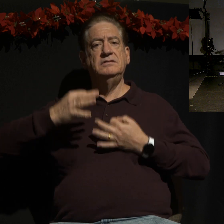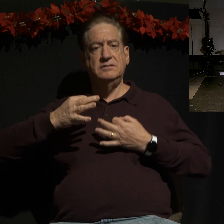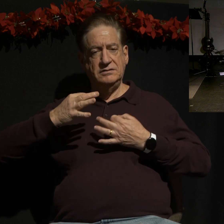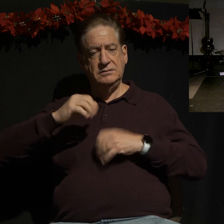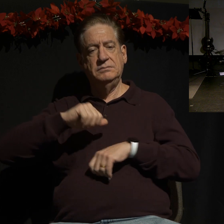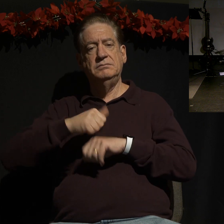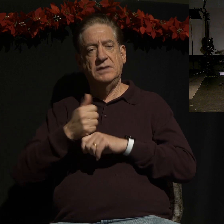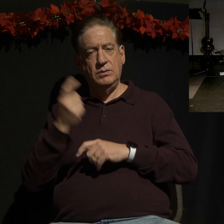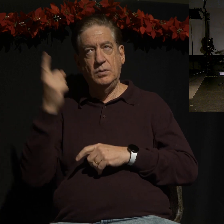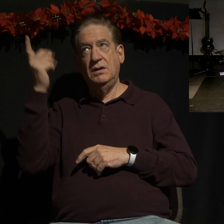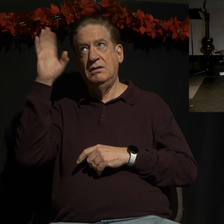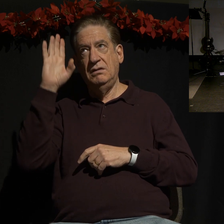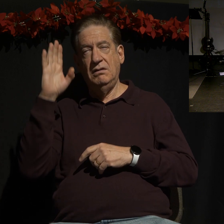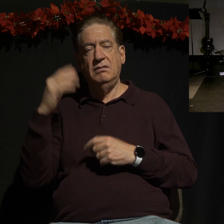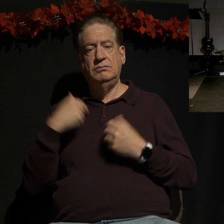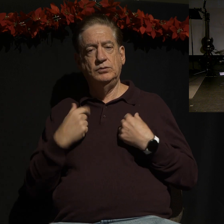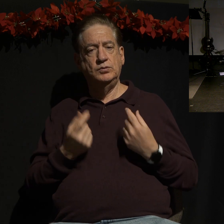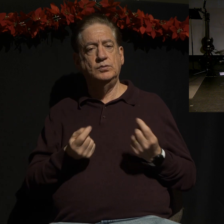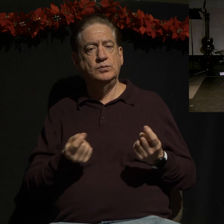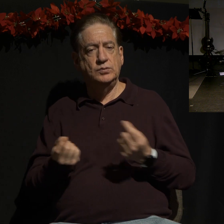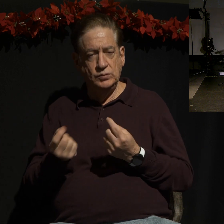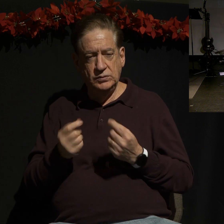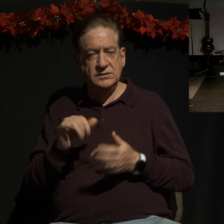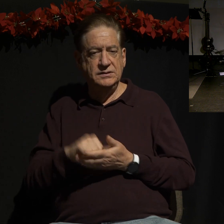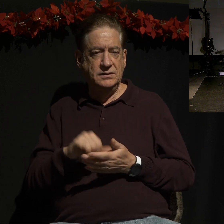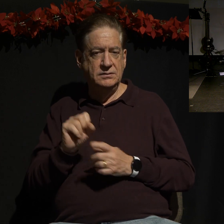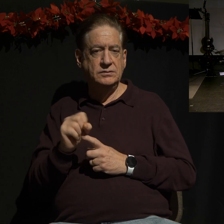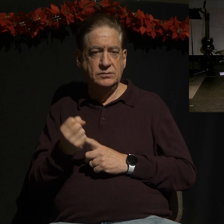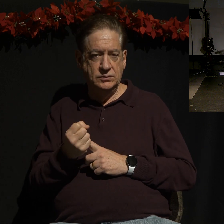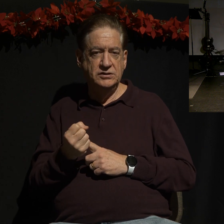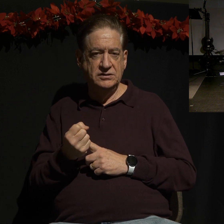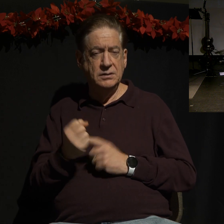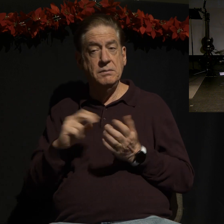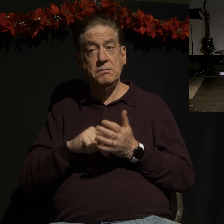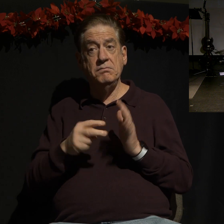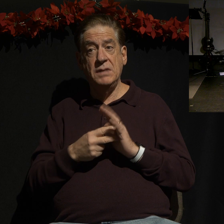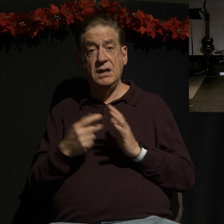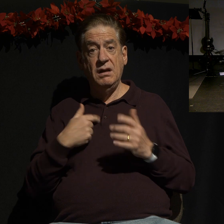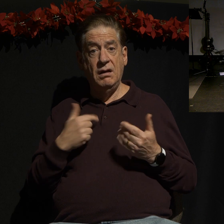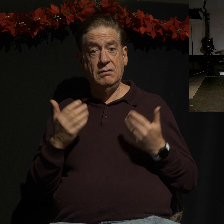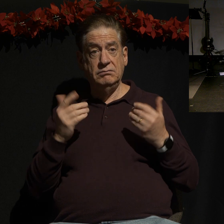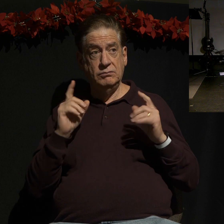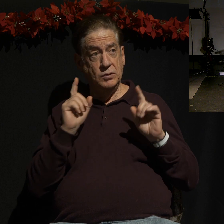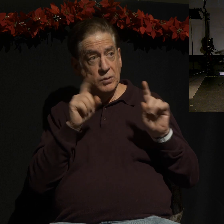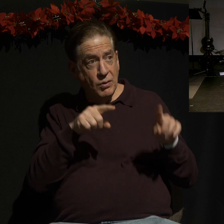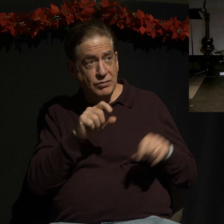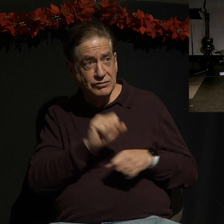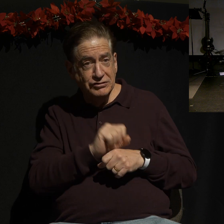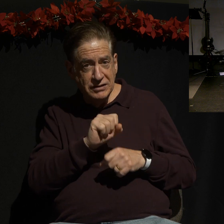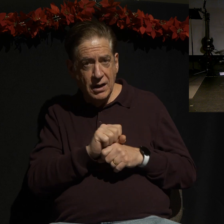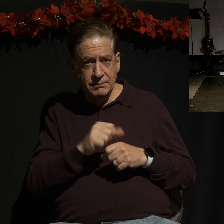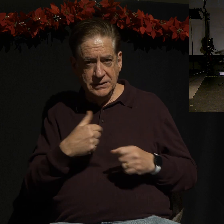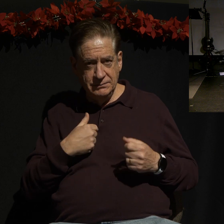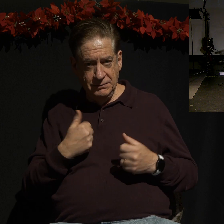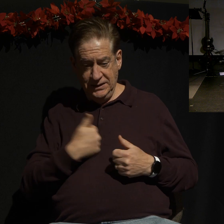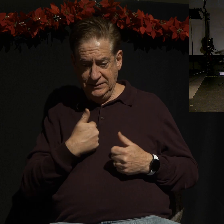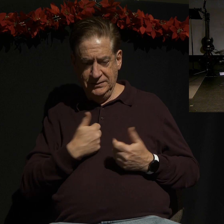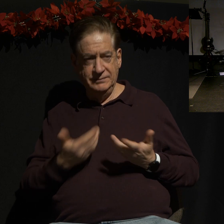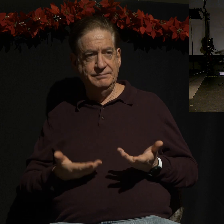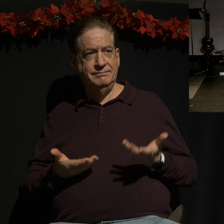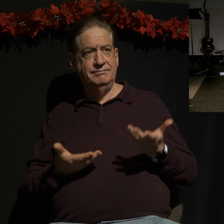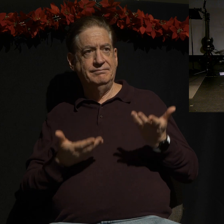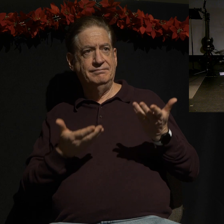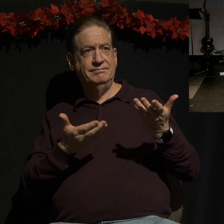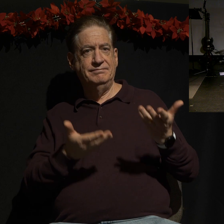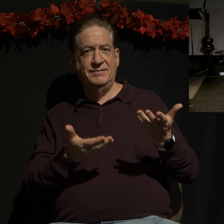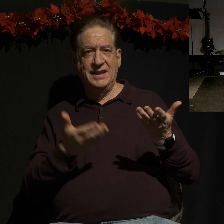based off of what God would have me do in that situation. It means that as I go to my job, I present myself